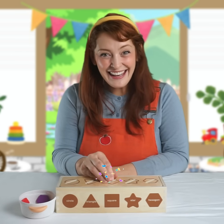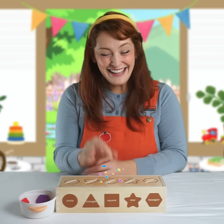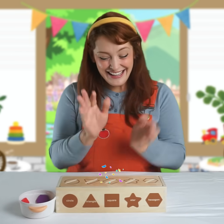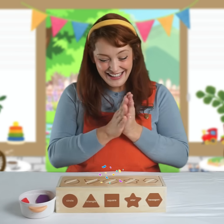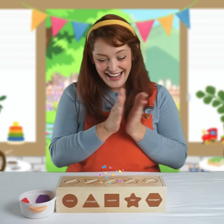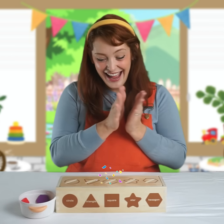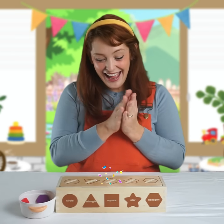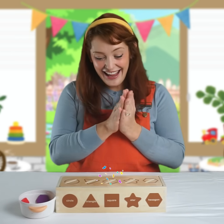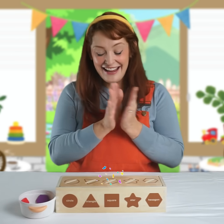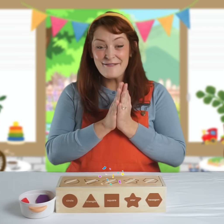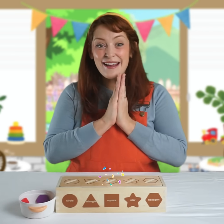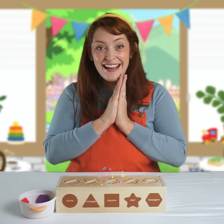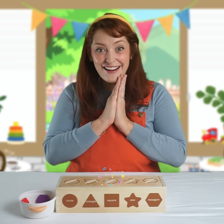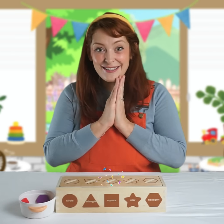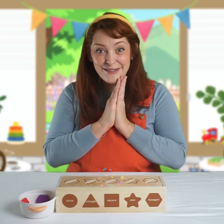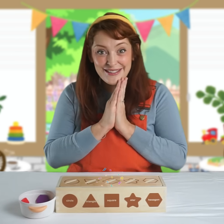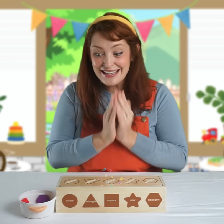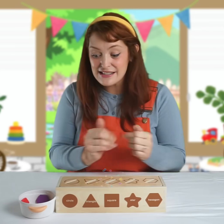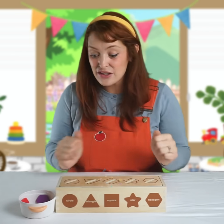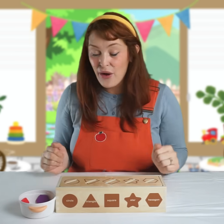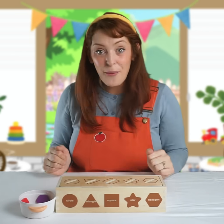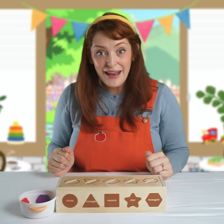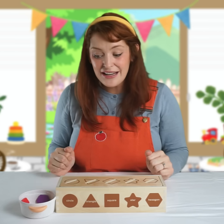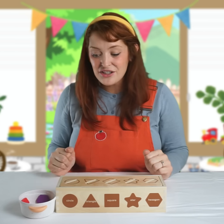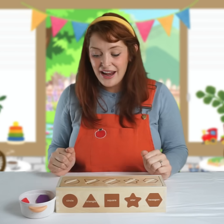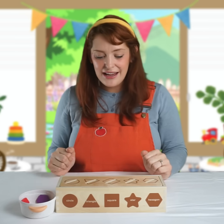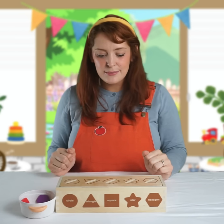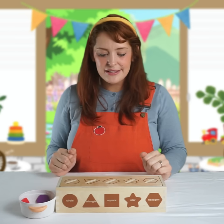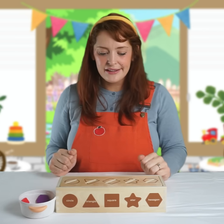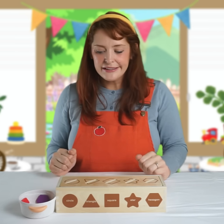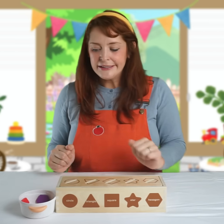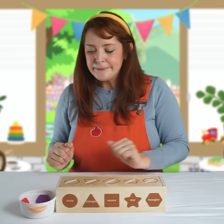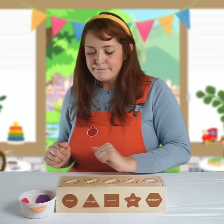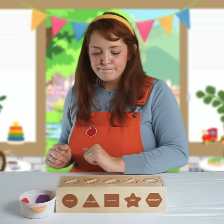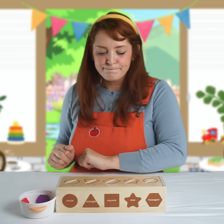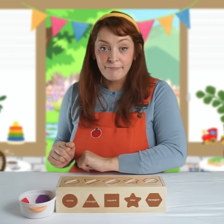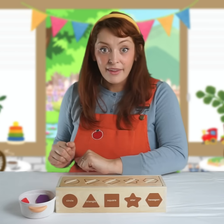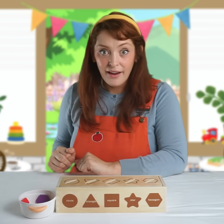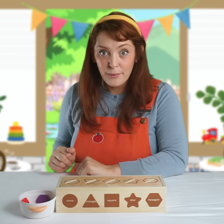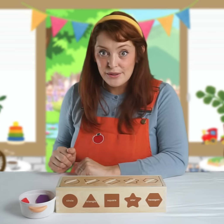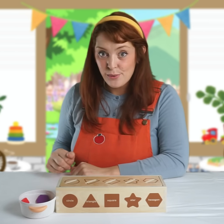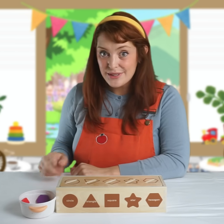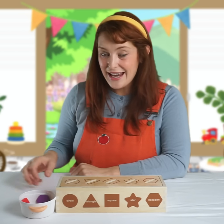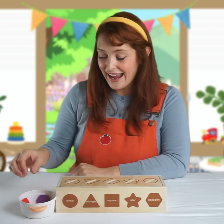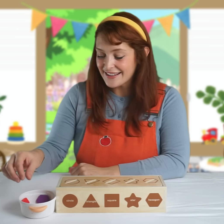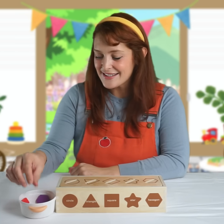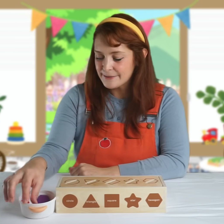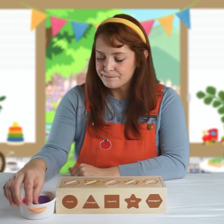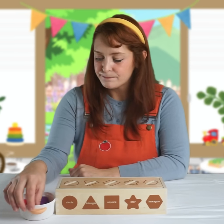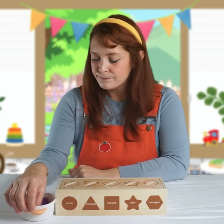in. Yay! We are sorting so many shapes. I wonder what's next.